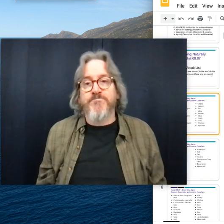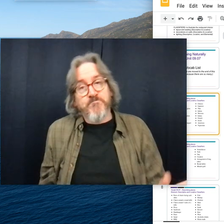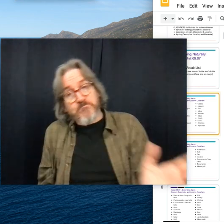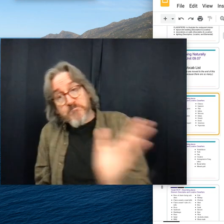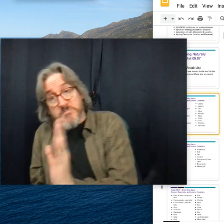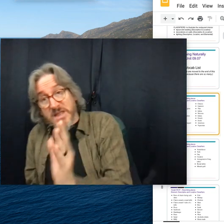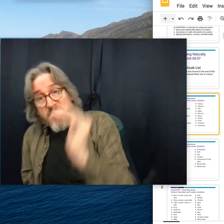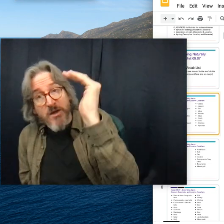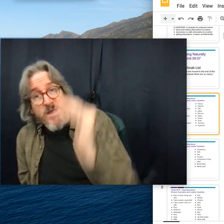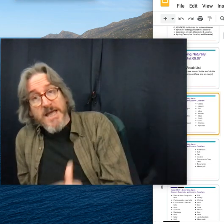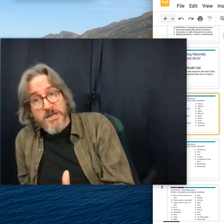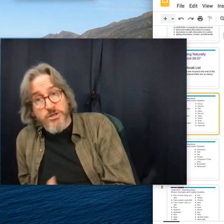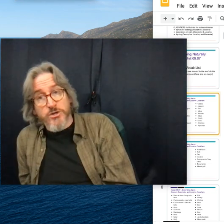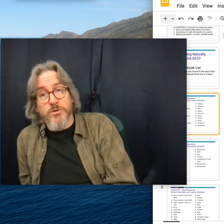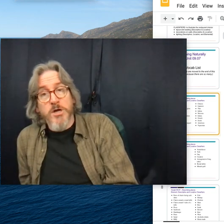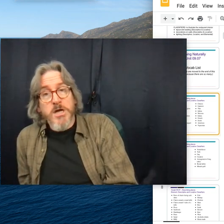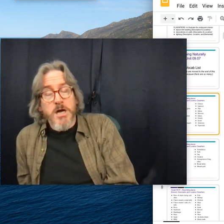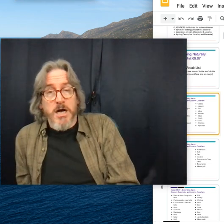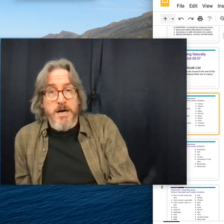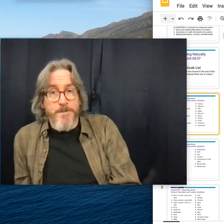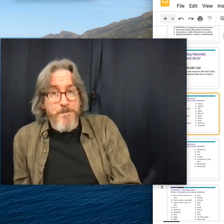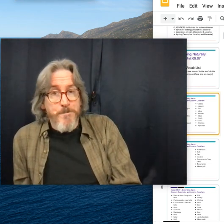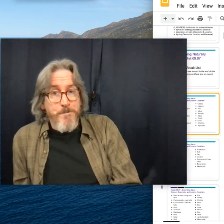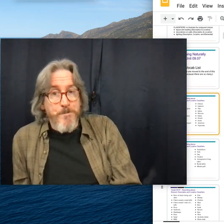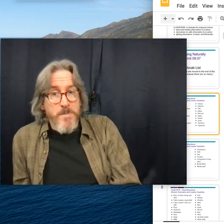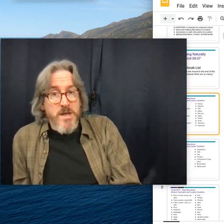kind. Then we get into